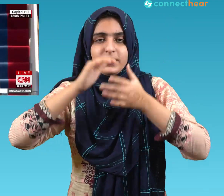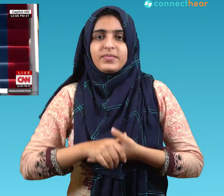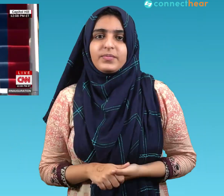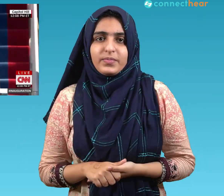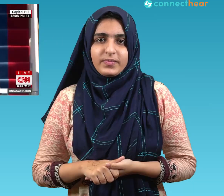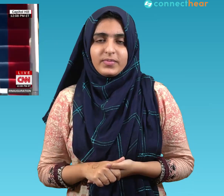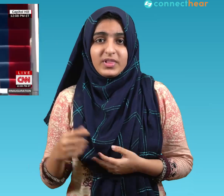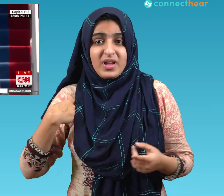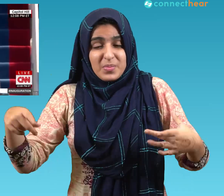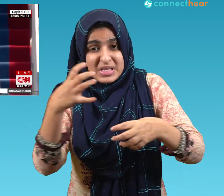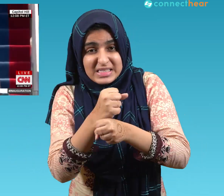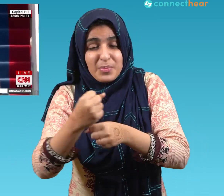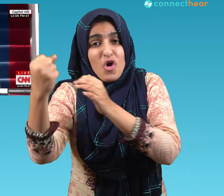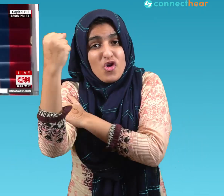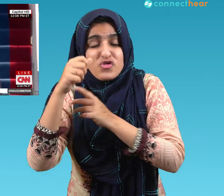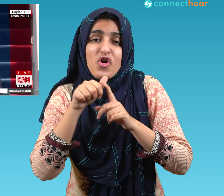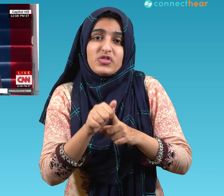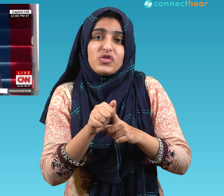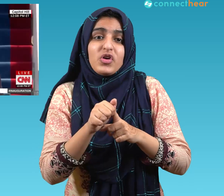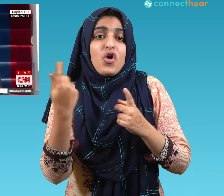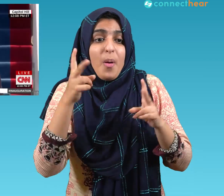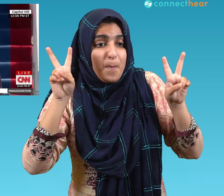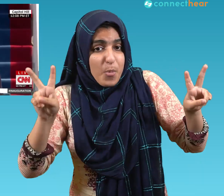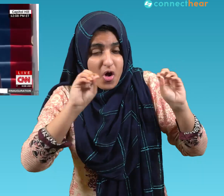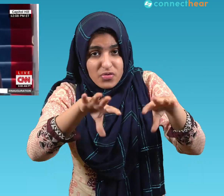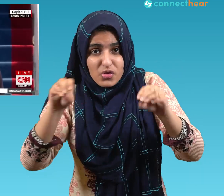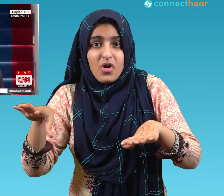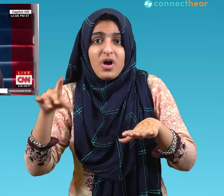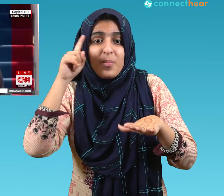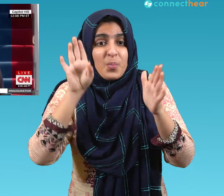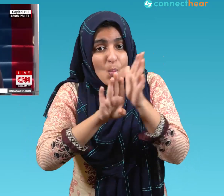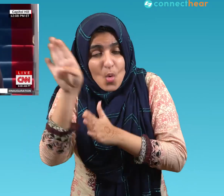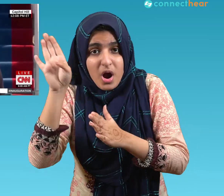We'll be a strong and trusted partner for peace, progress, and security.